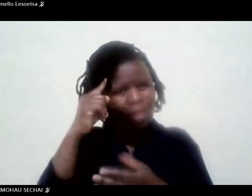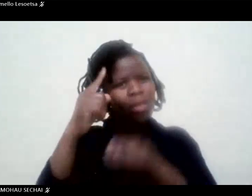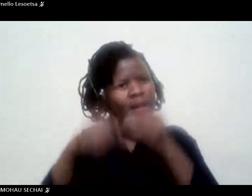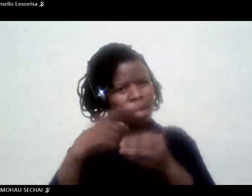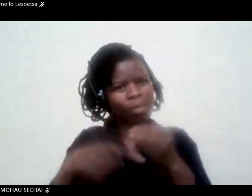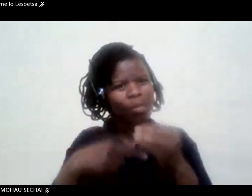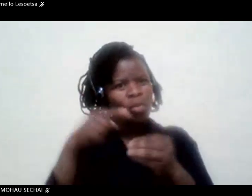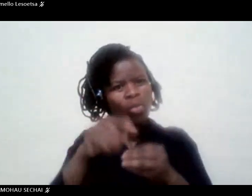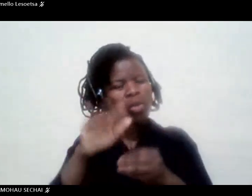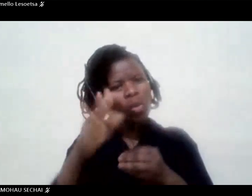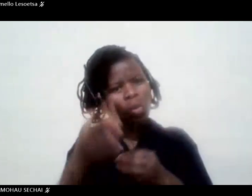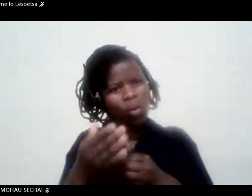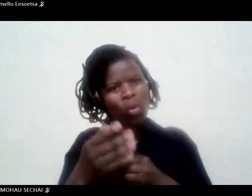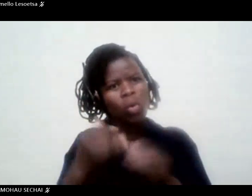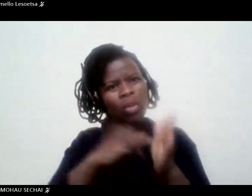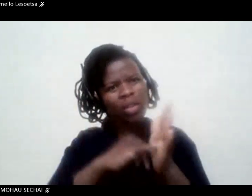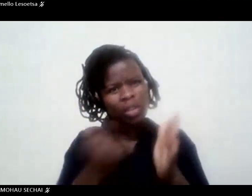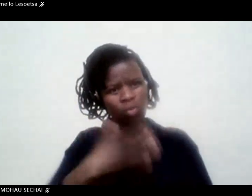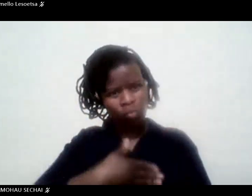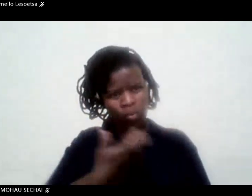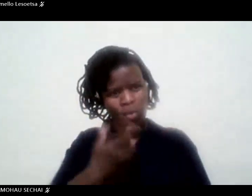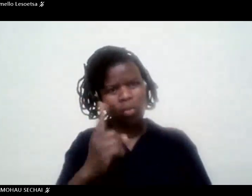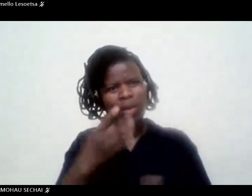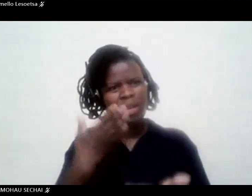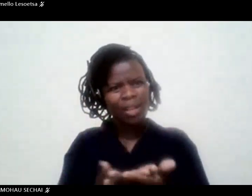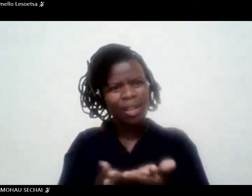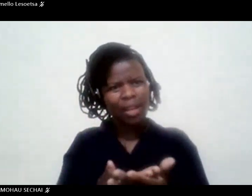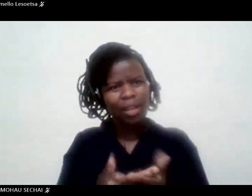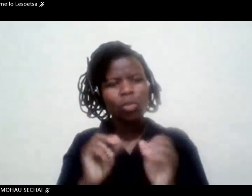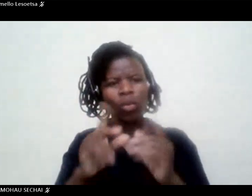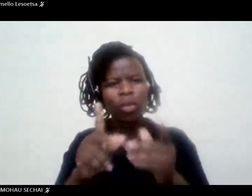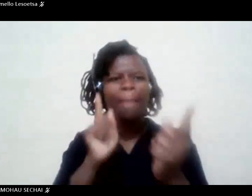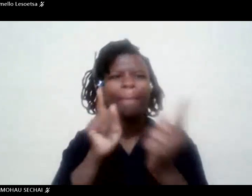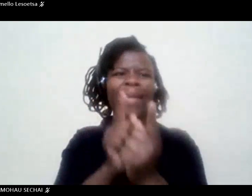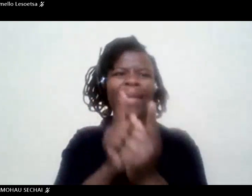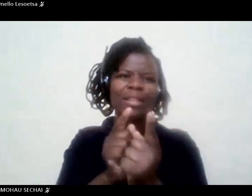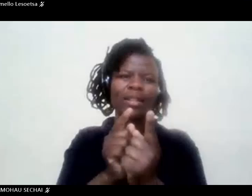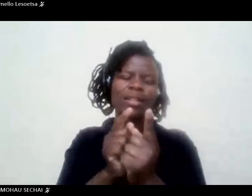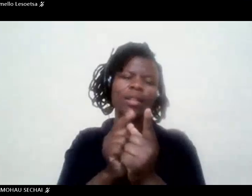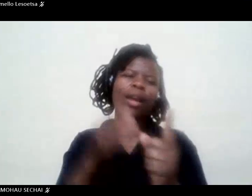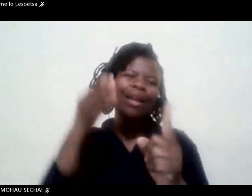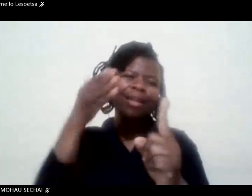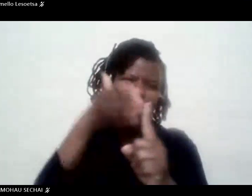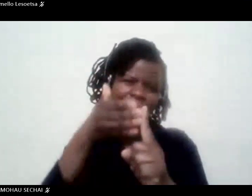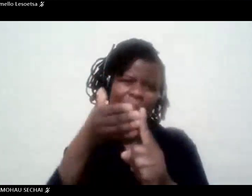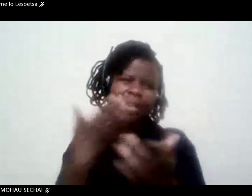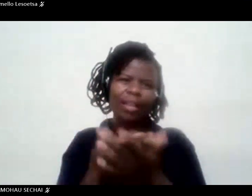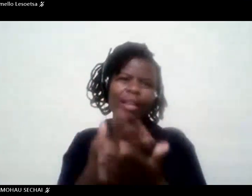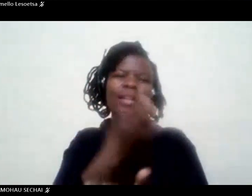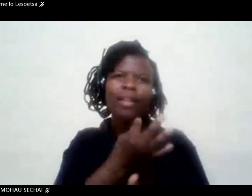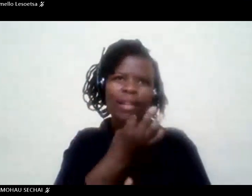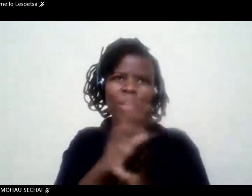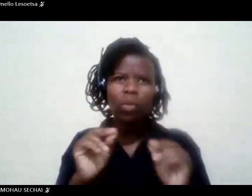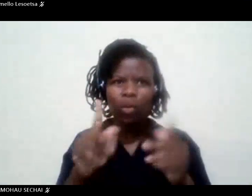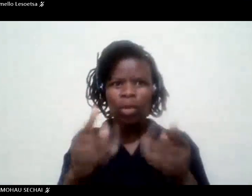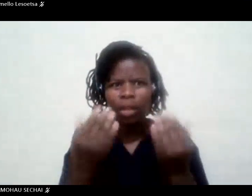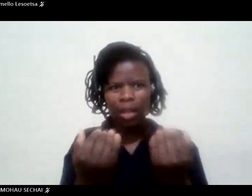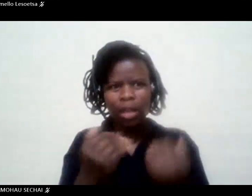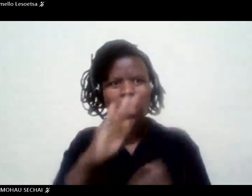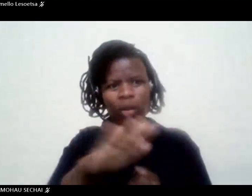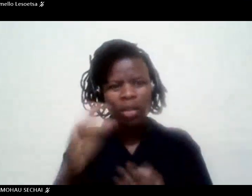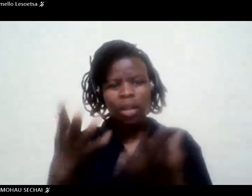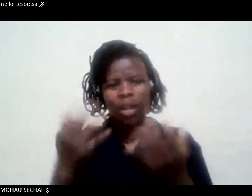wanting to have met the target with regard to saying, no, we have now children with disabilities